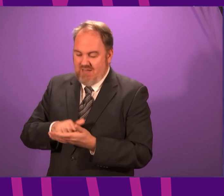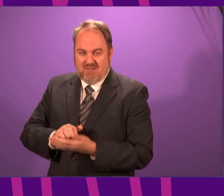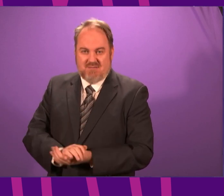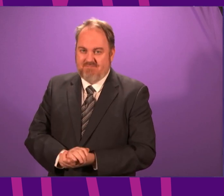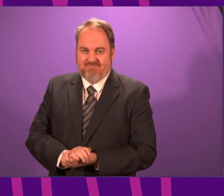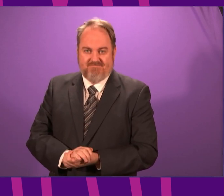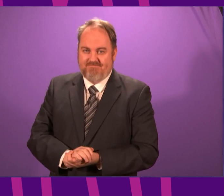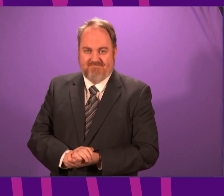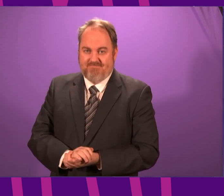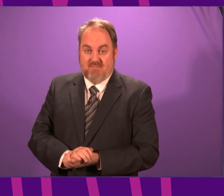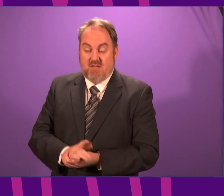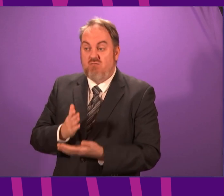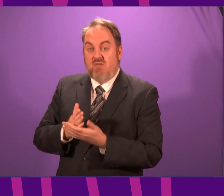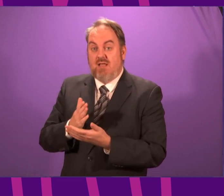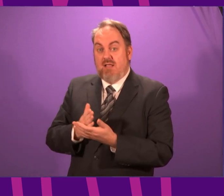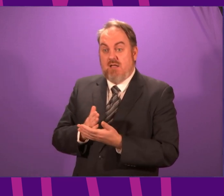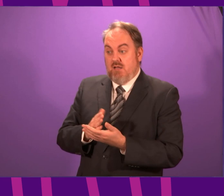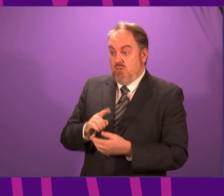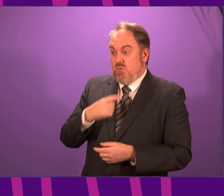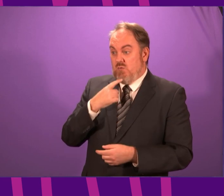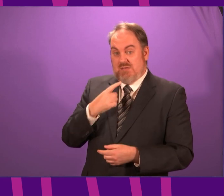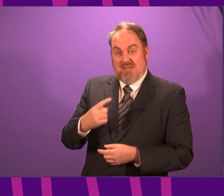Presiding Officer,